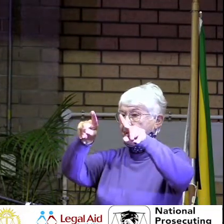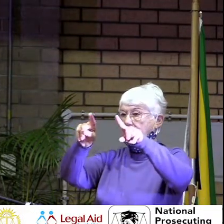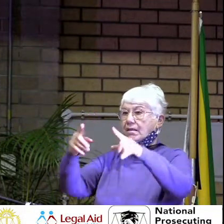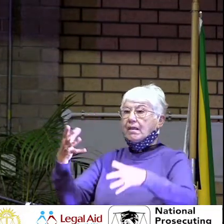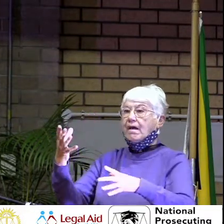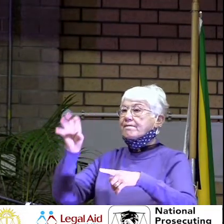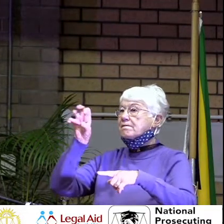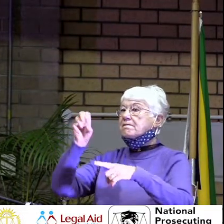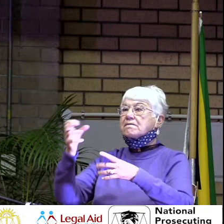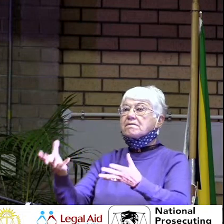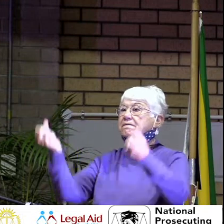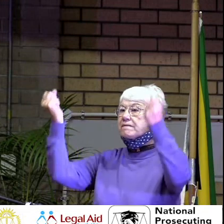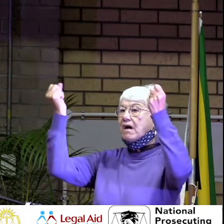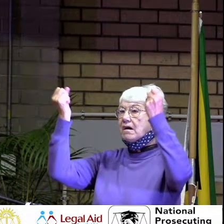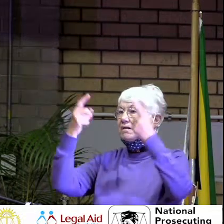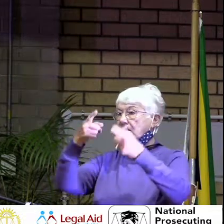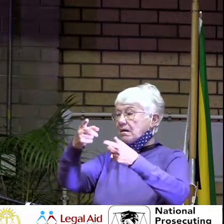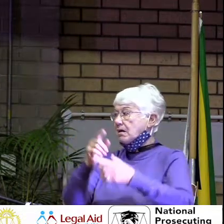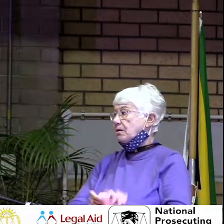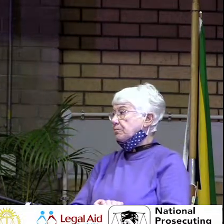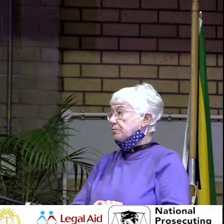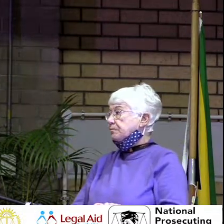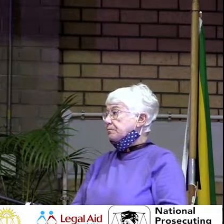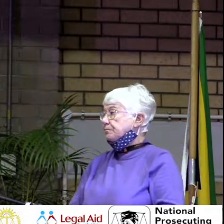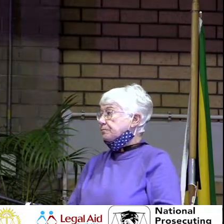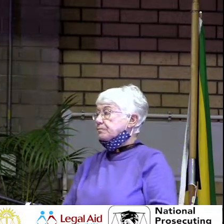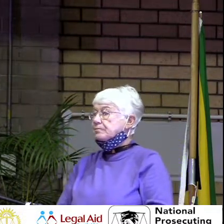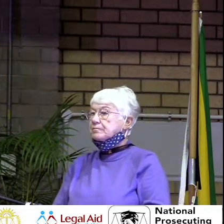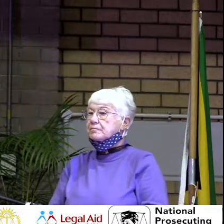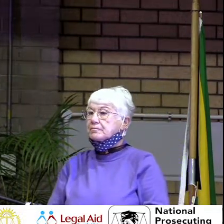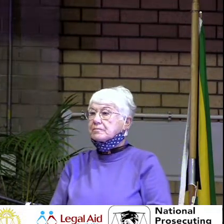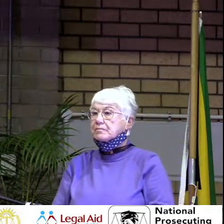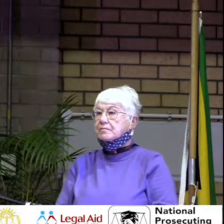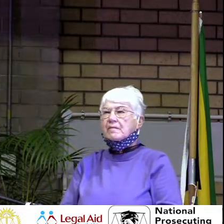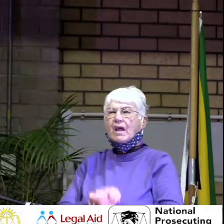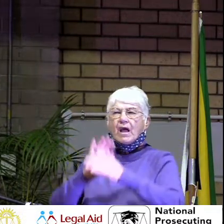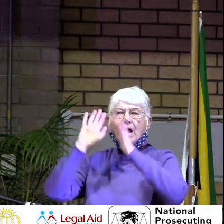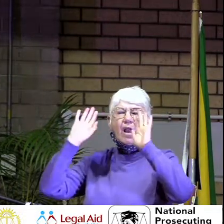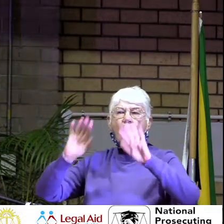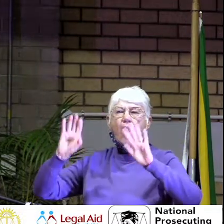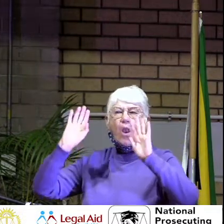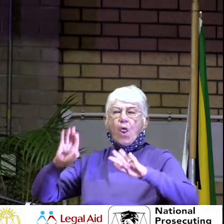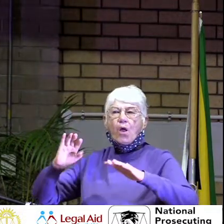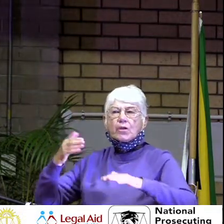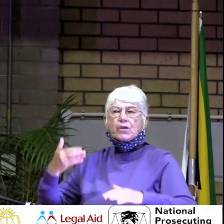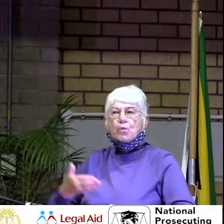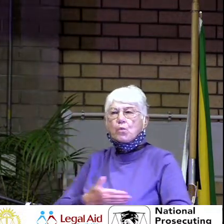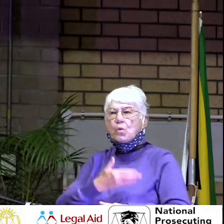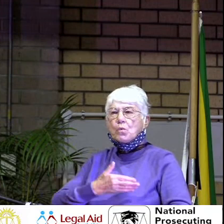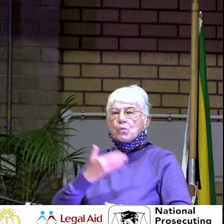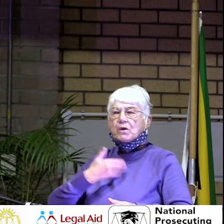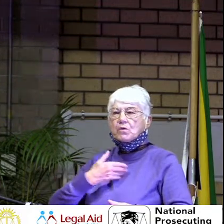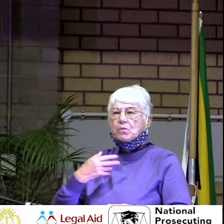She joins a long list of women that we continue to lose on a daily basis.